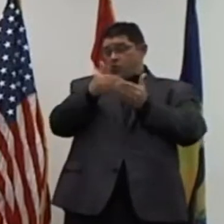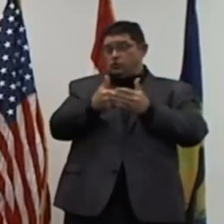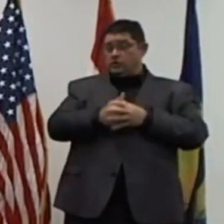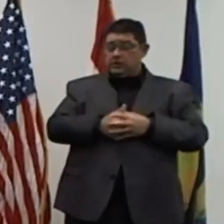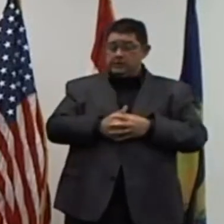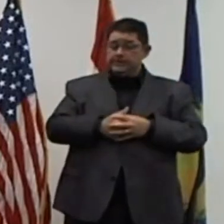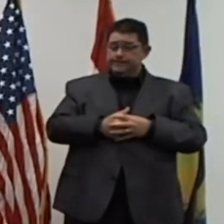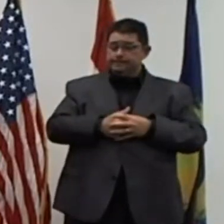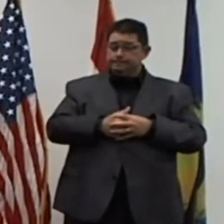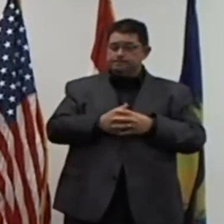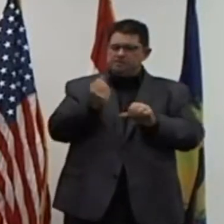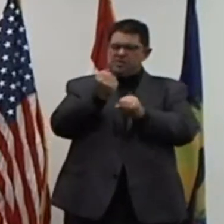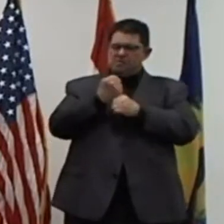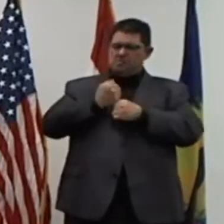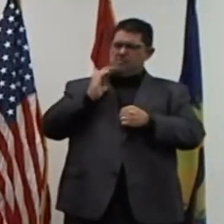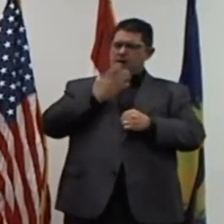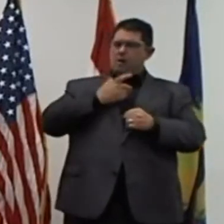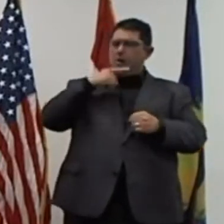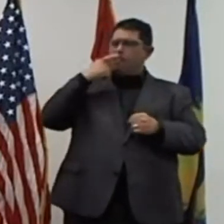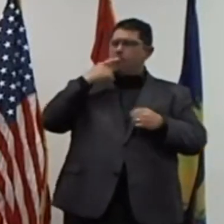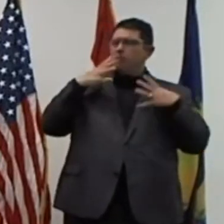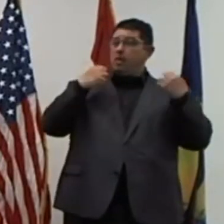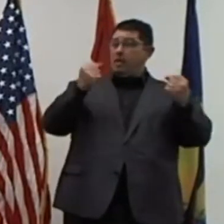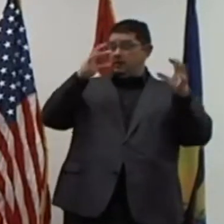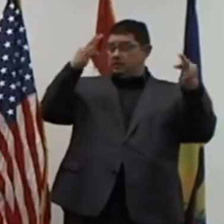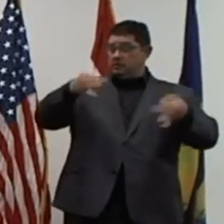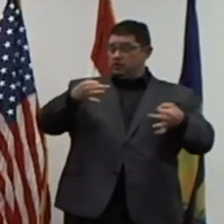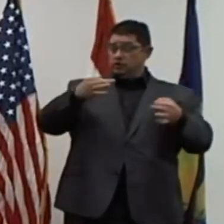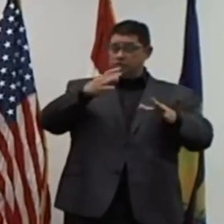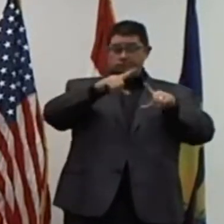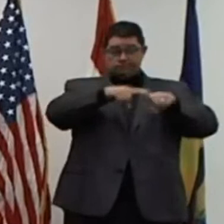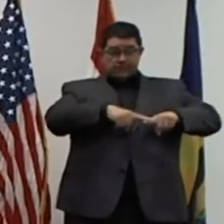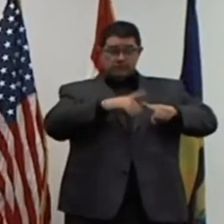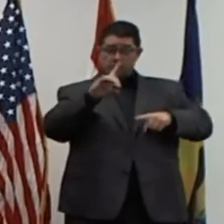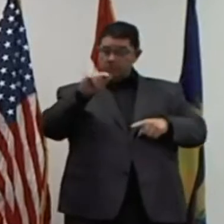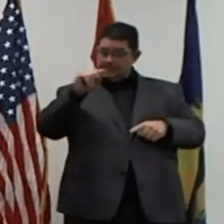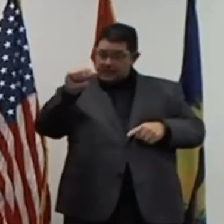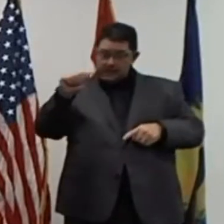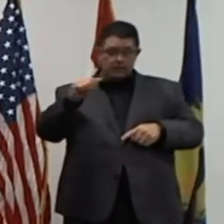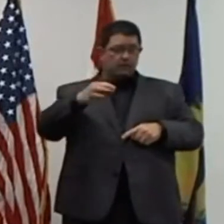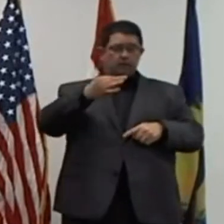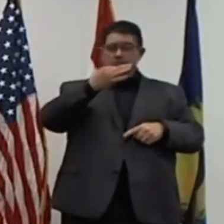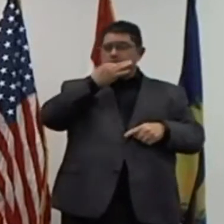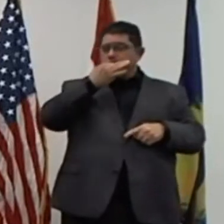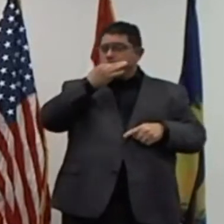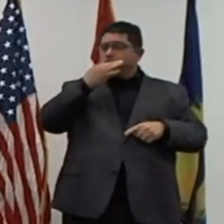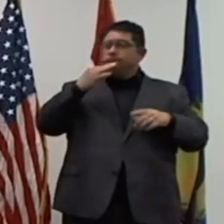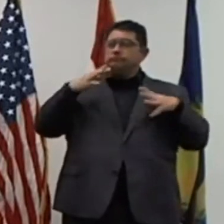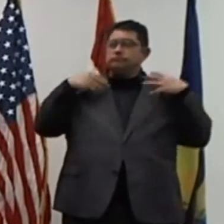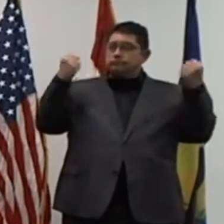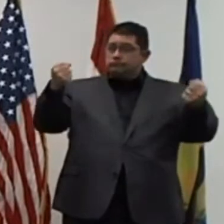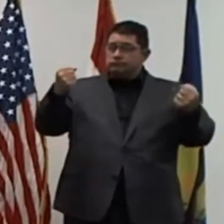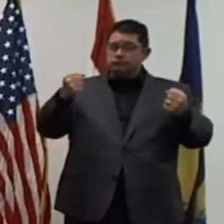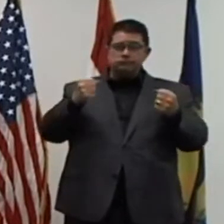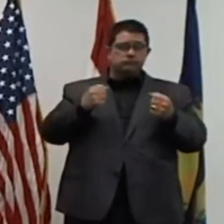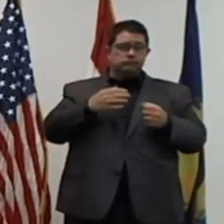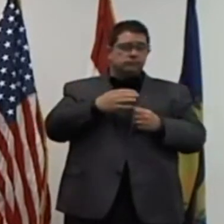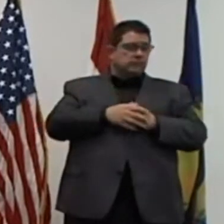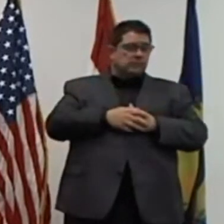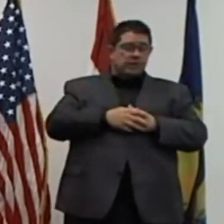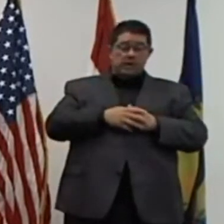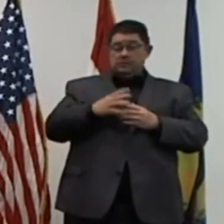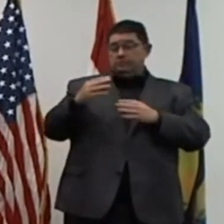our public health decisions based on the data, based on recommendations from public health officials and our medical community and our doctors.